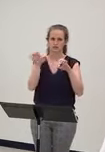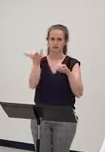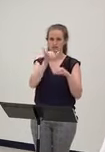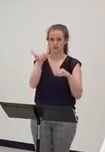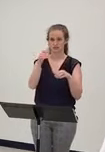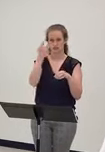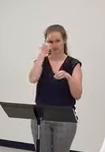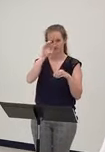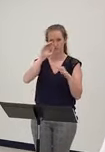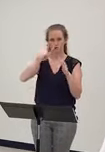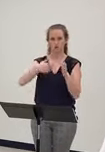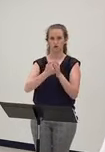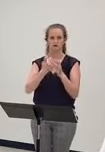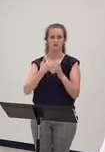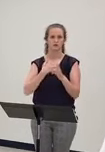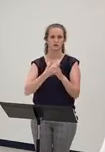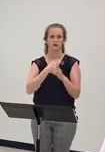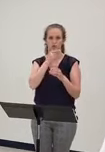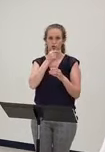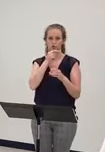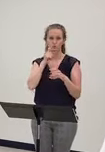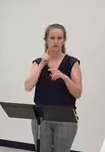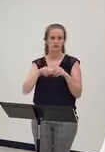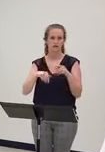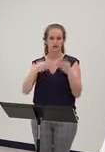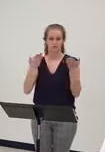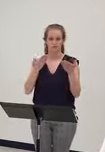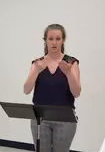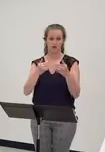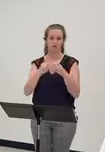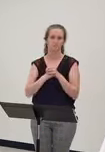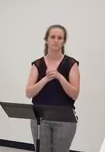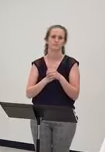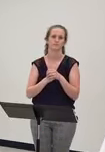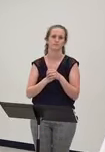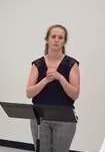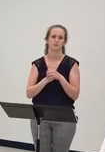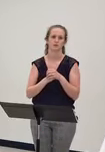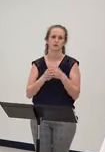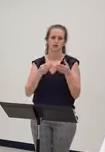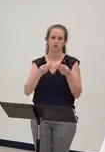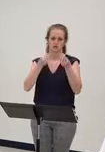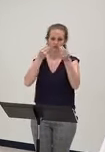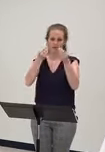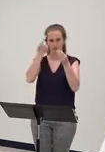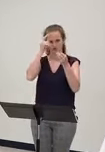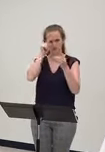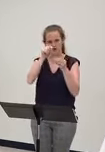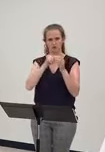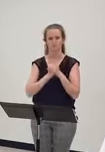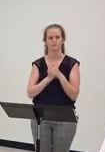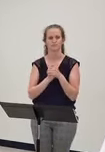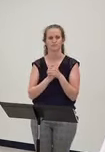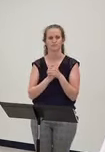same for everyone who is not able to receive physically the body and blood of Christ. He provides for you.